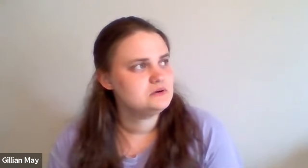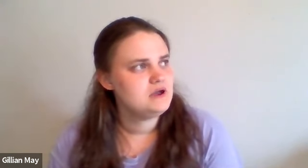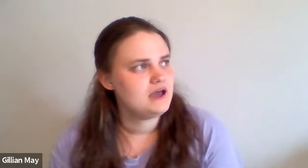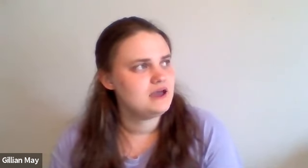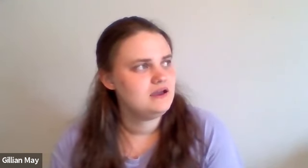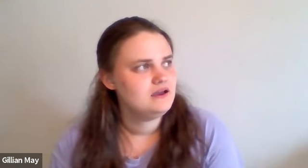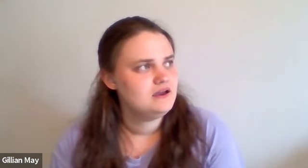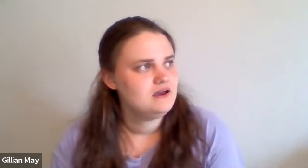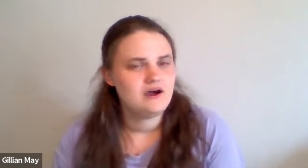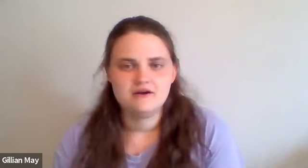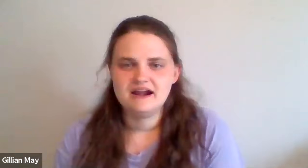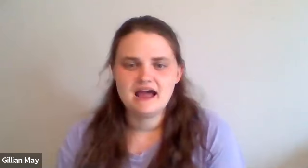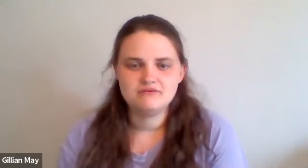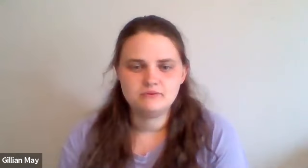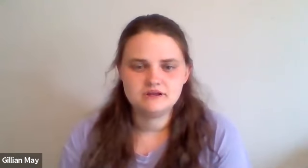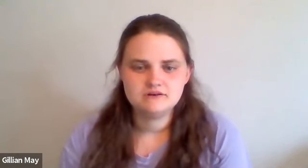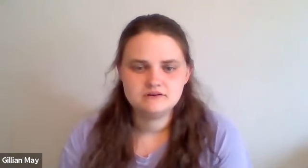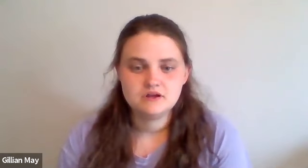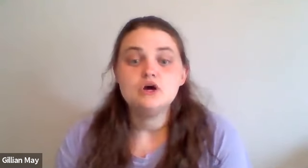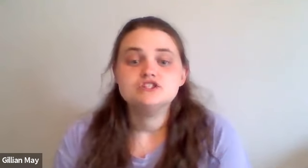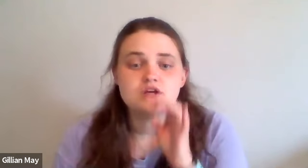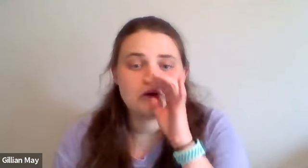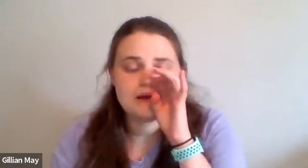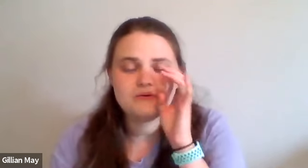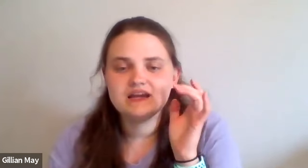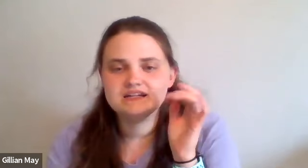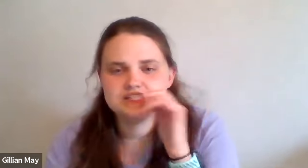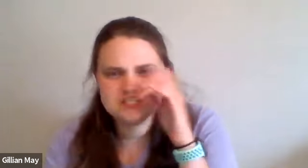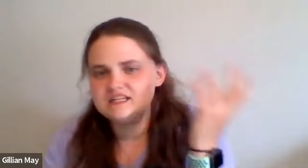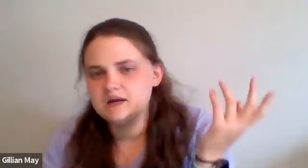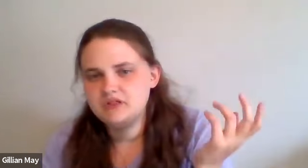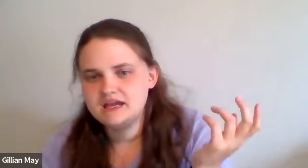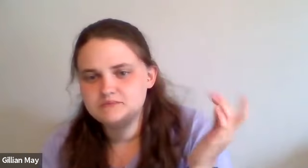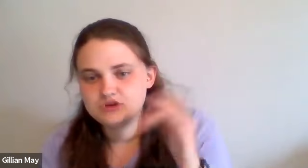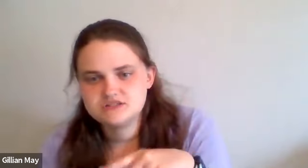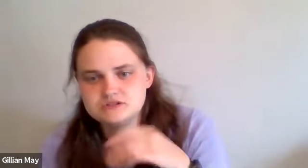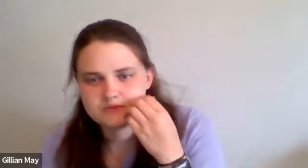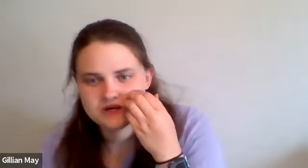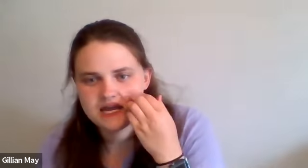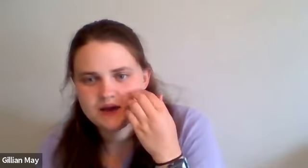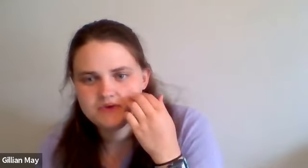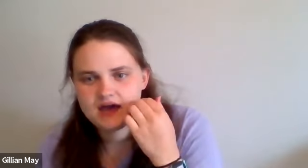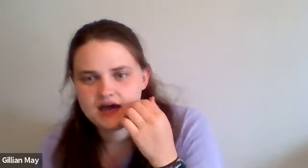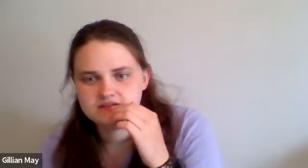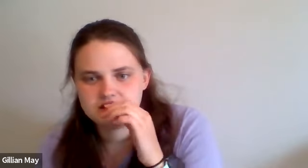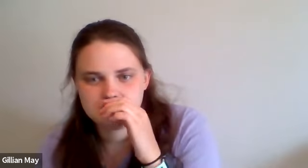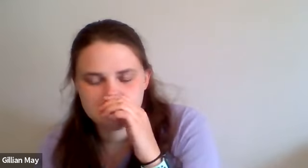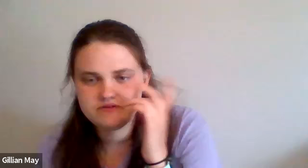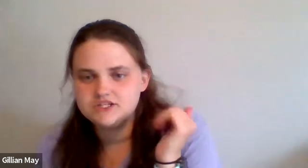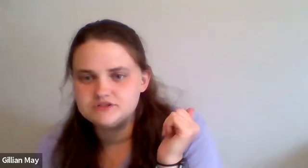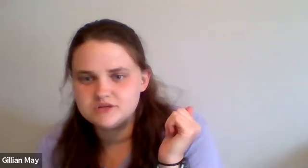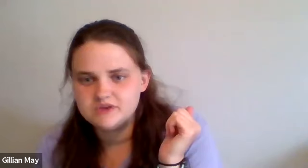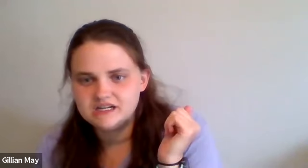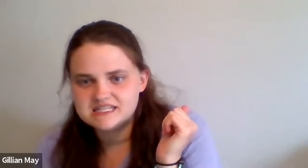Okay. All right, I have one. So I work at it's just like a plain preschool summer camp at the Levi Jewish Community